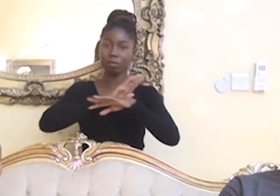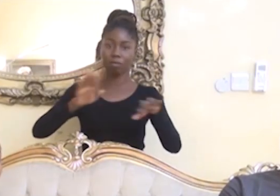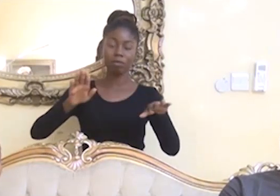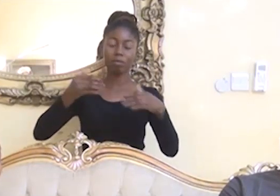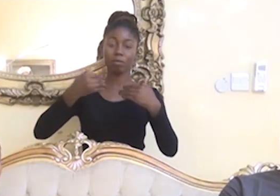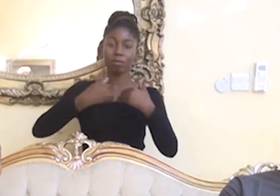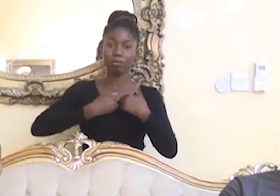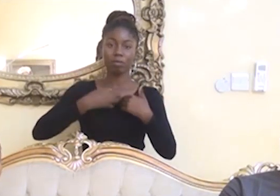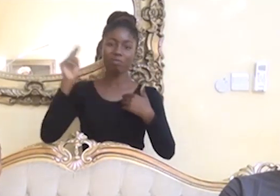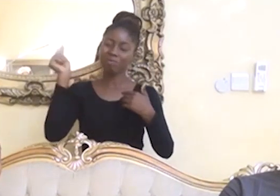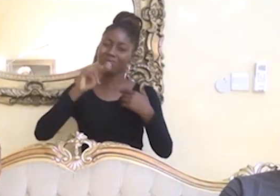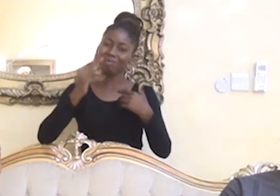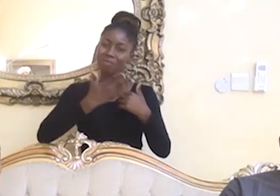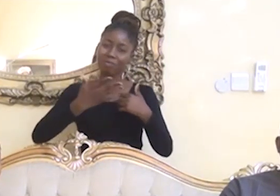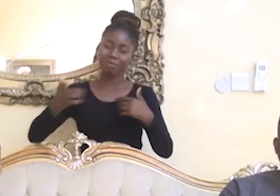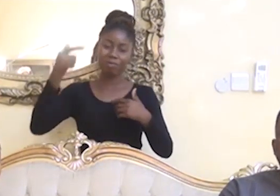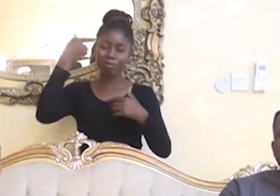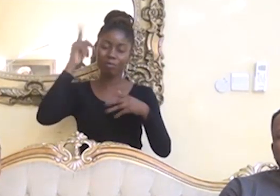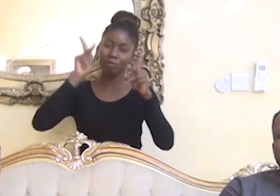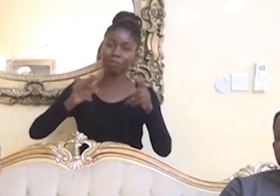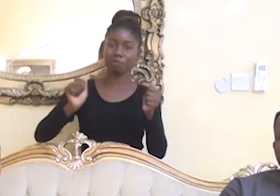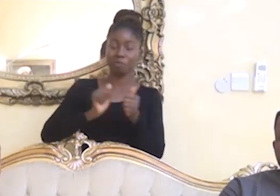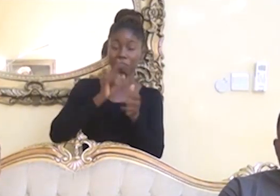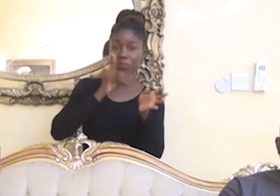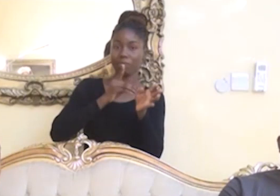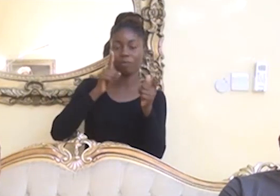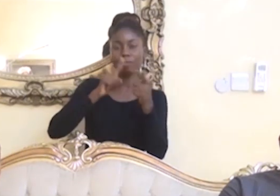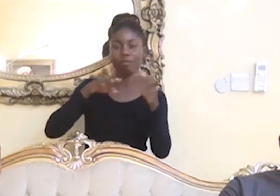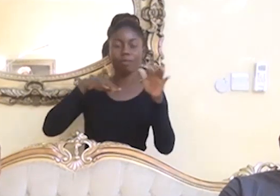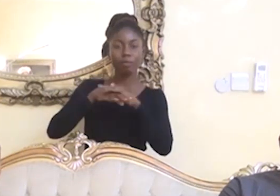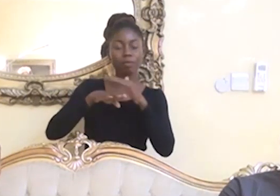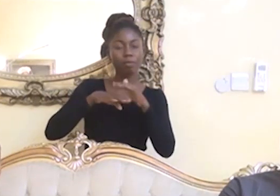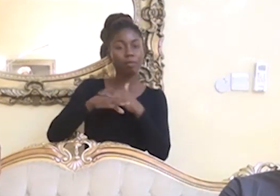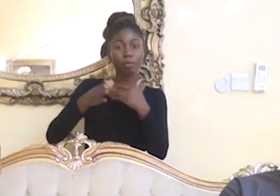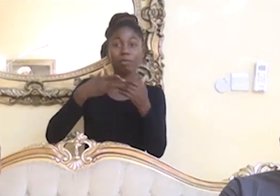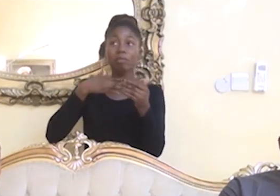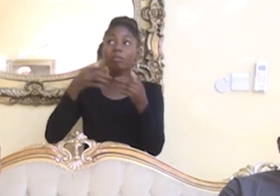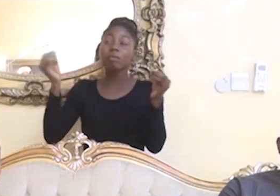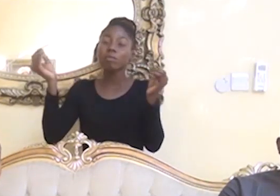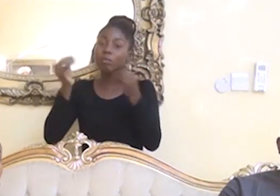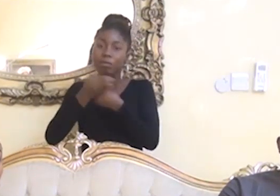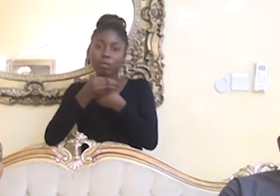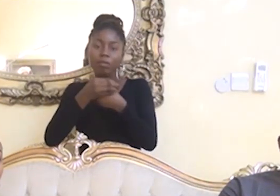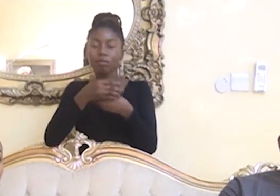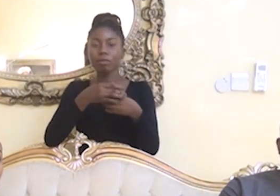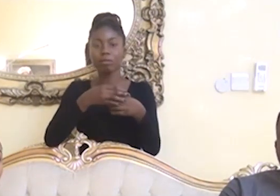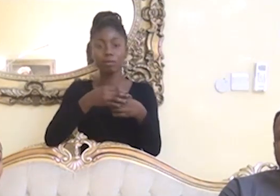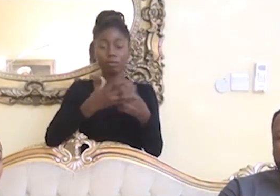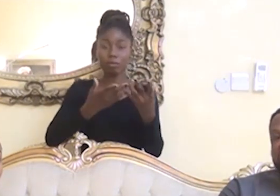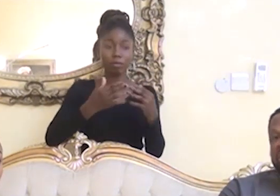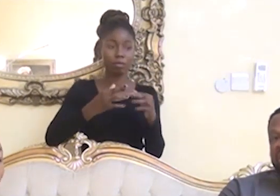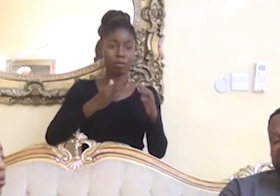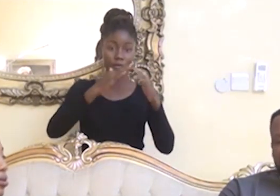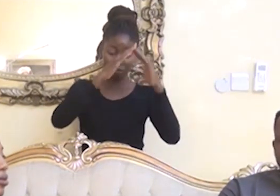required for persons with disability to access either an office or a